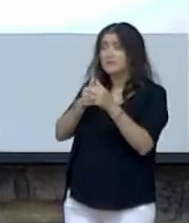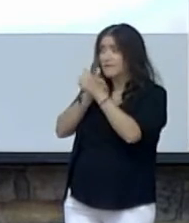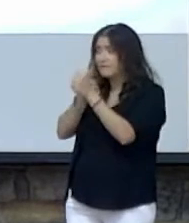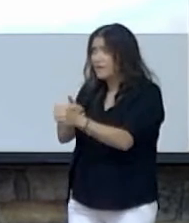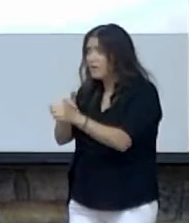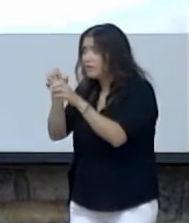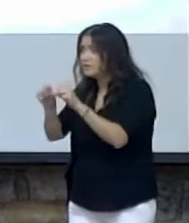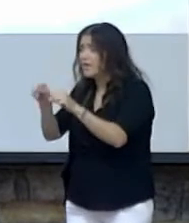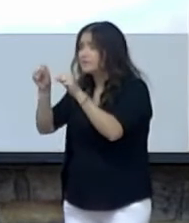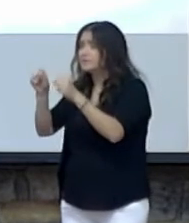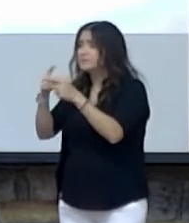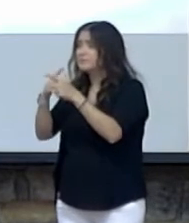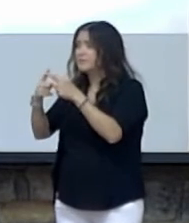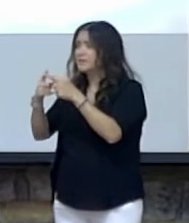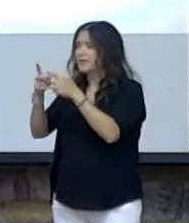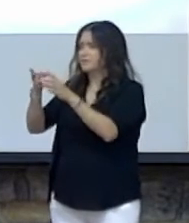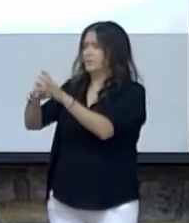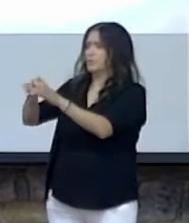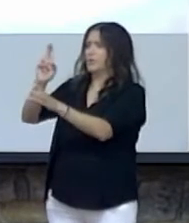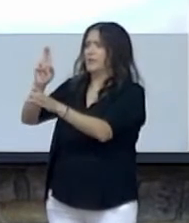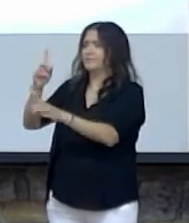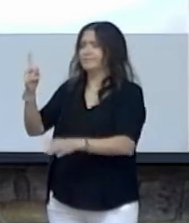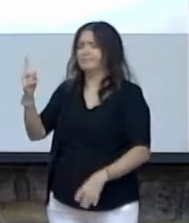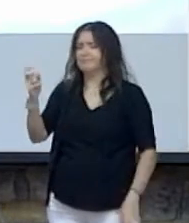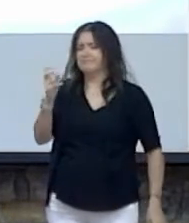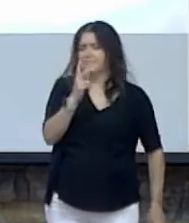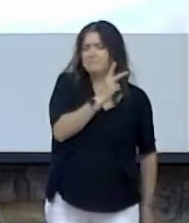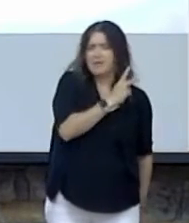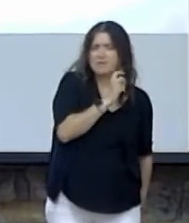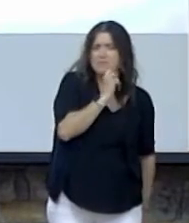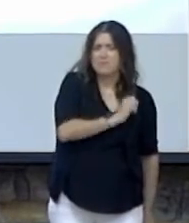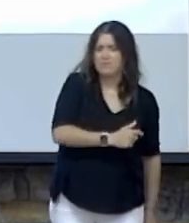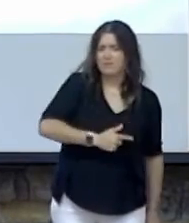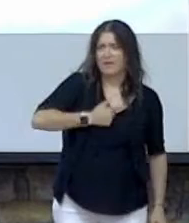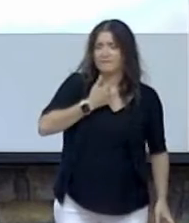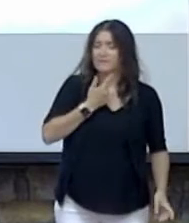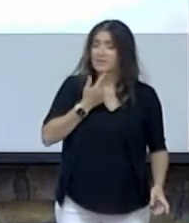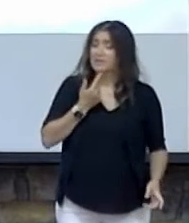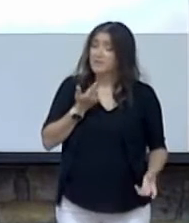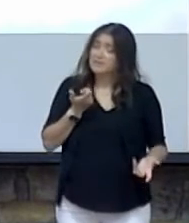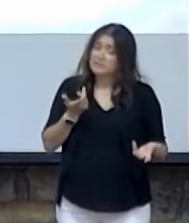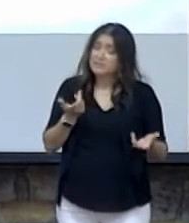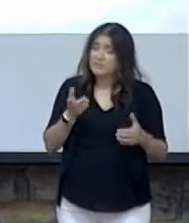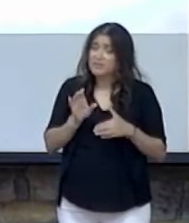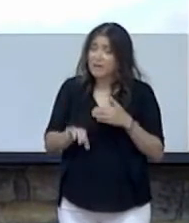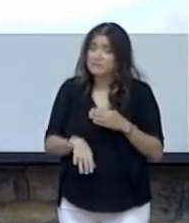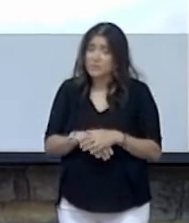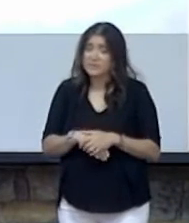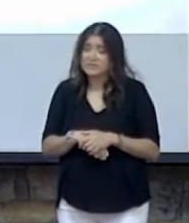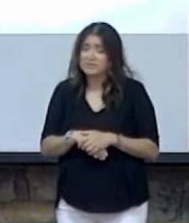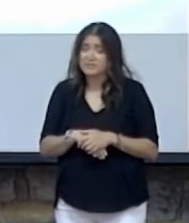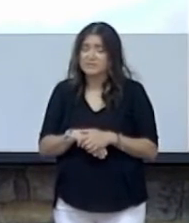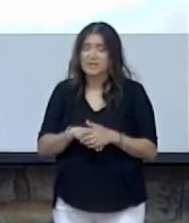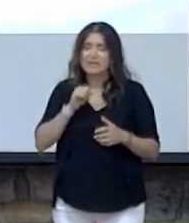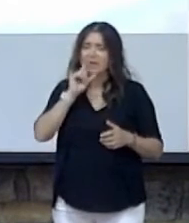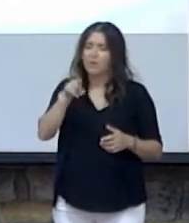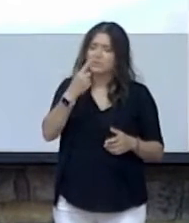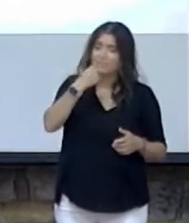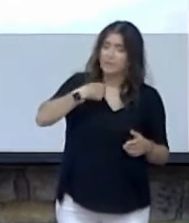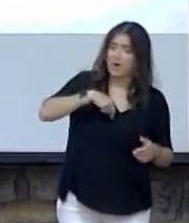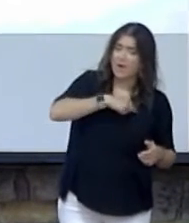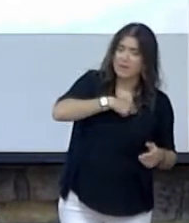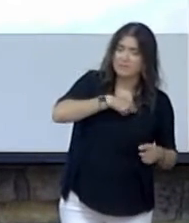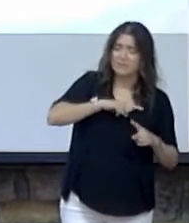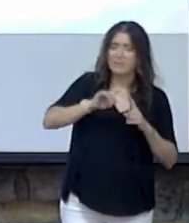are consequences. Not only for us individually, but there are consequences for how others might look and see Jesus.